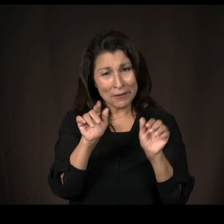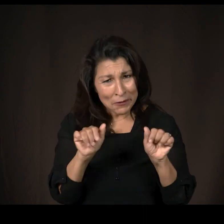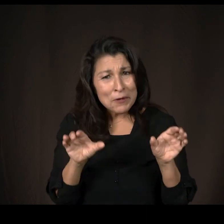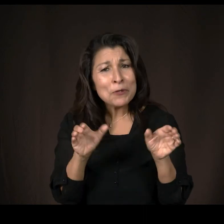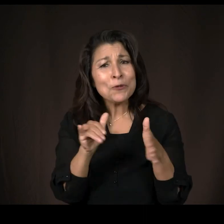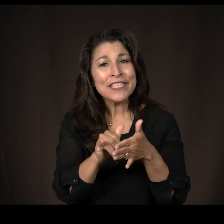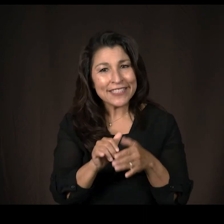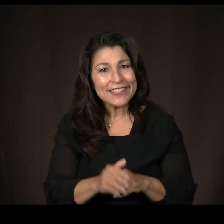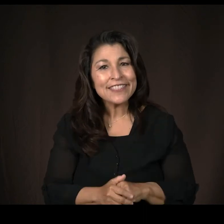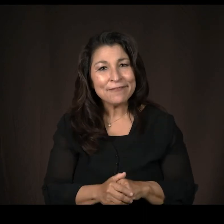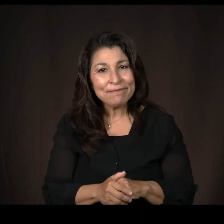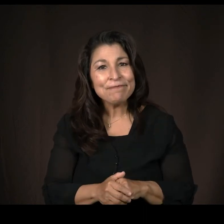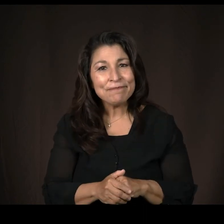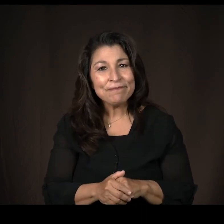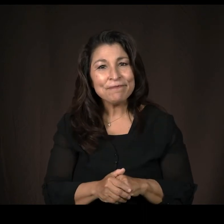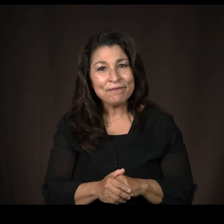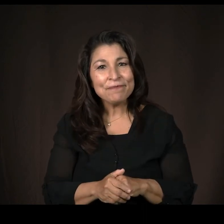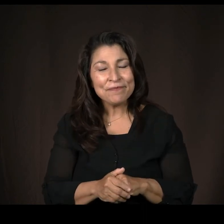you can do this.